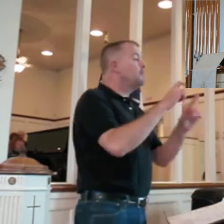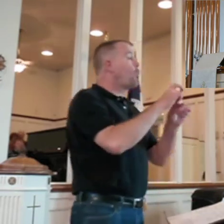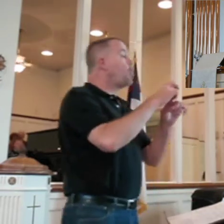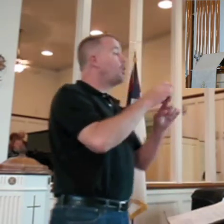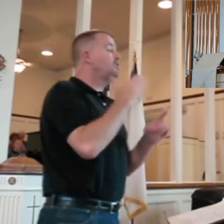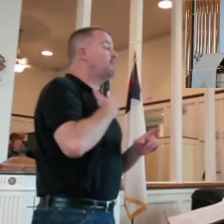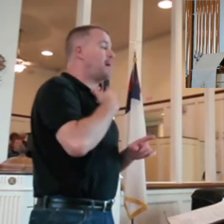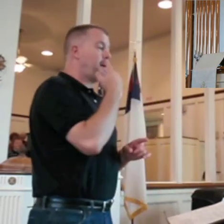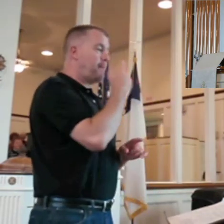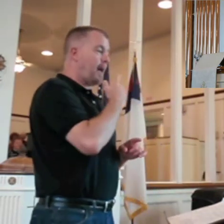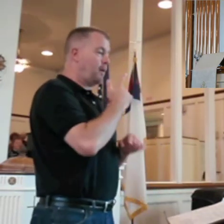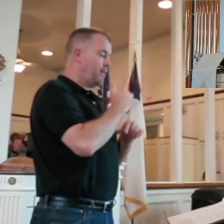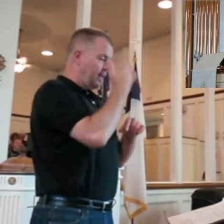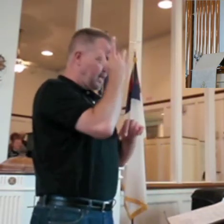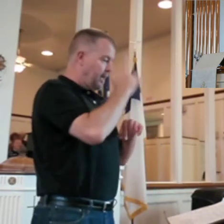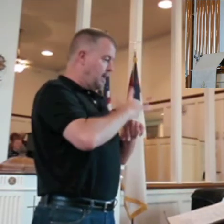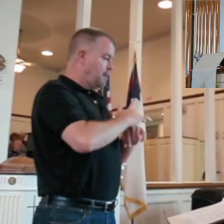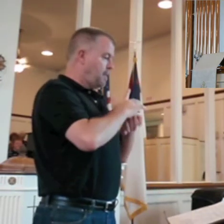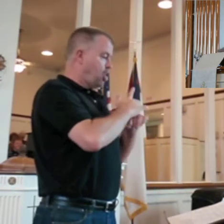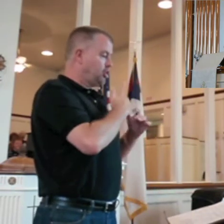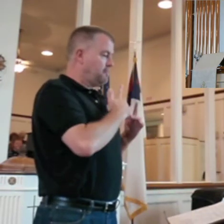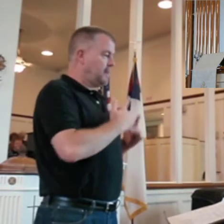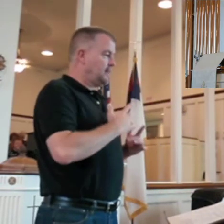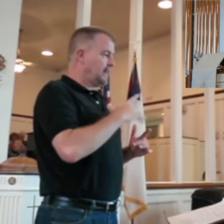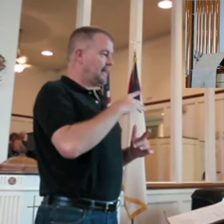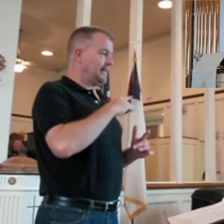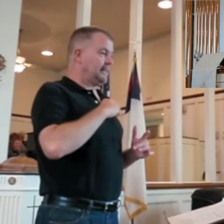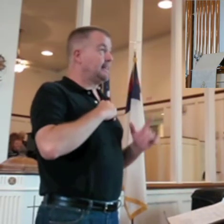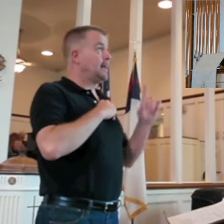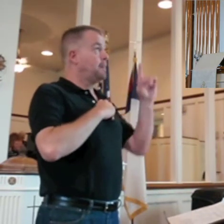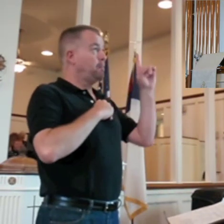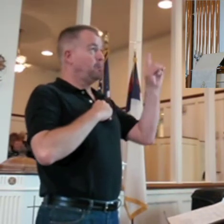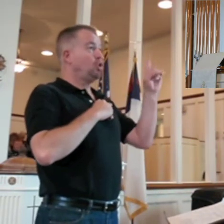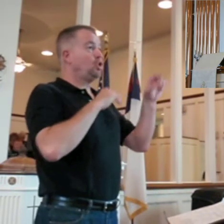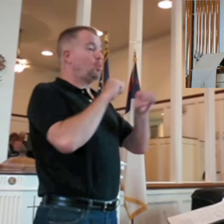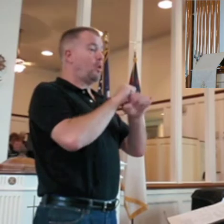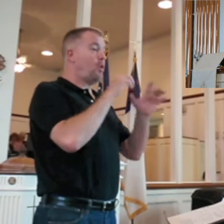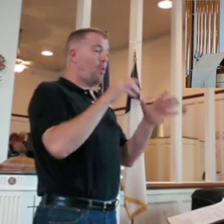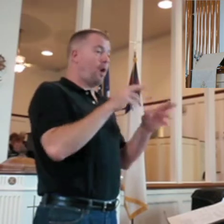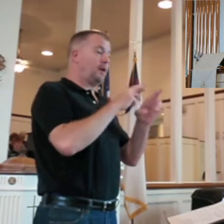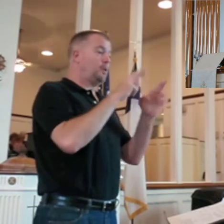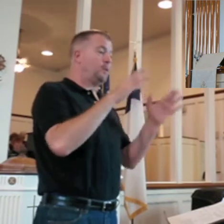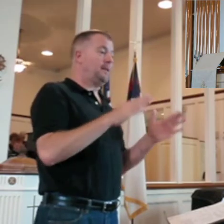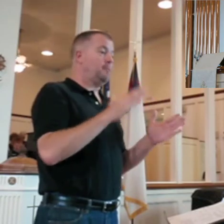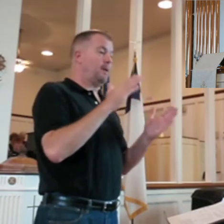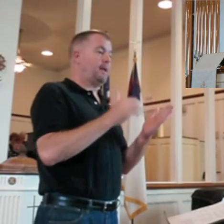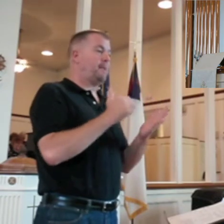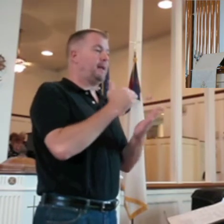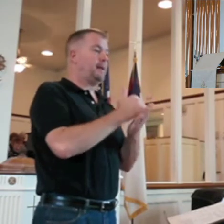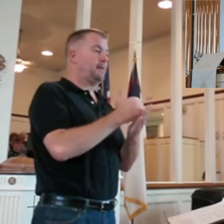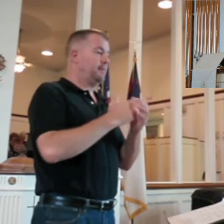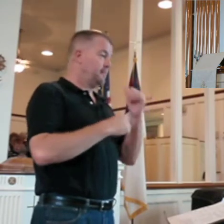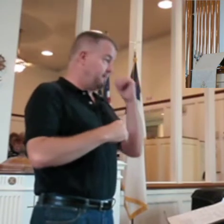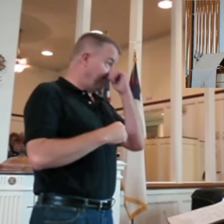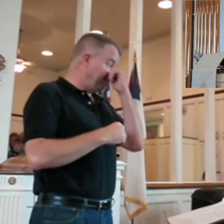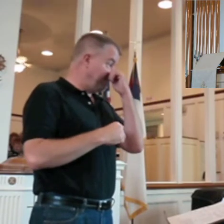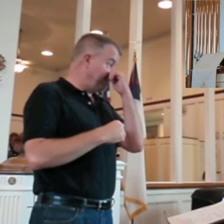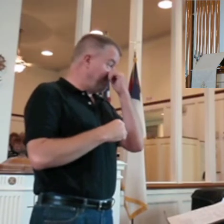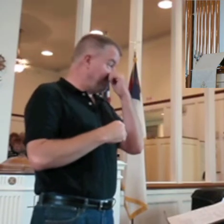May the words of my mouth and the meditations of our hearts be acceptable in your sight, God, for you alone are our rock and our redeemer.